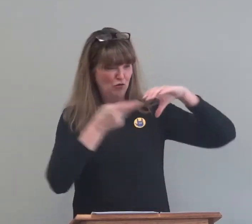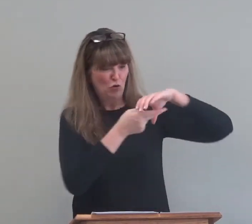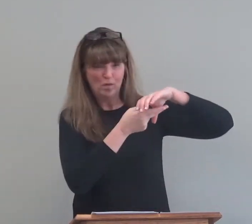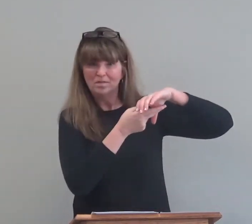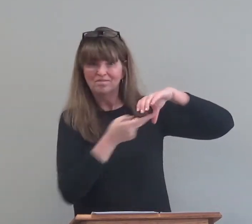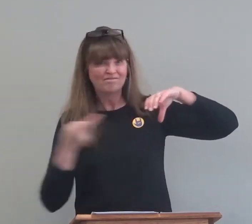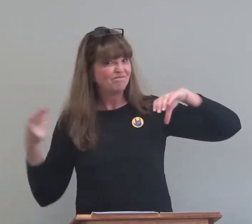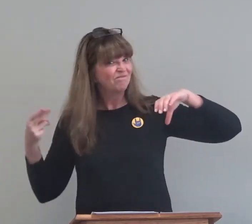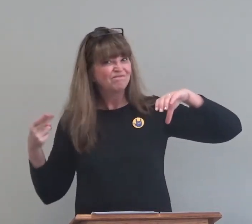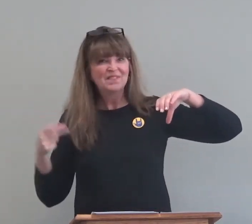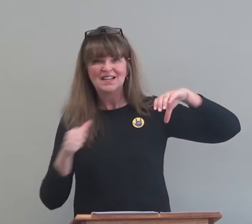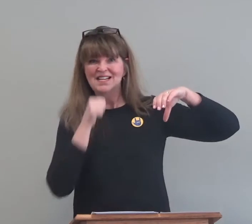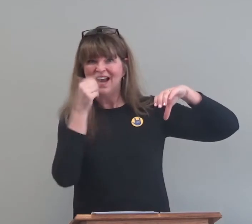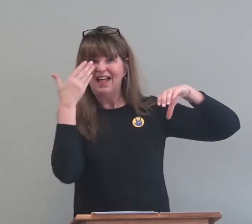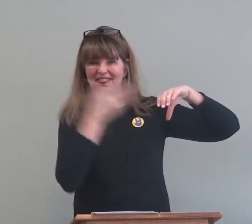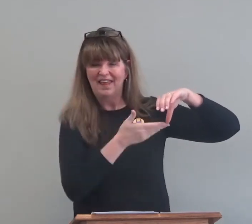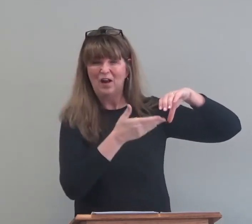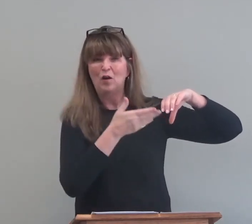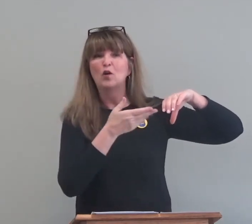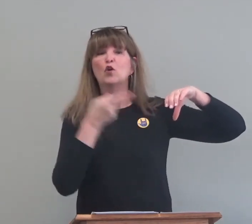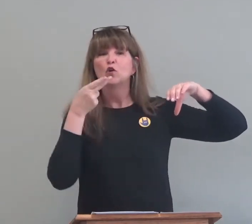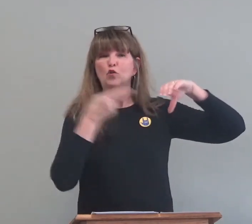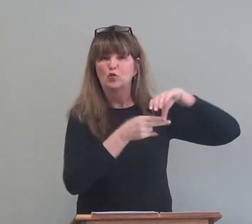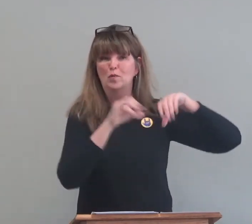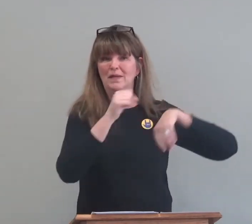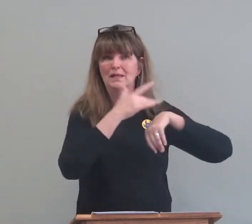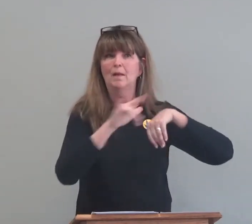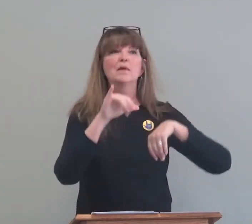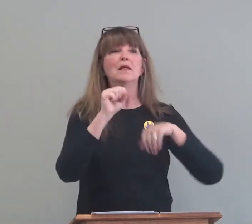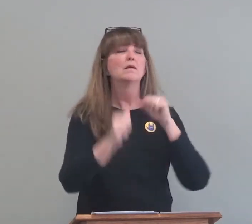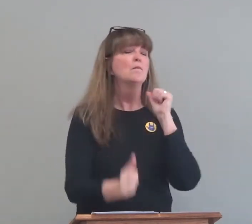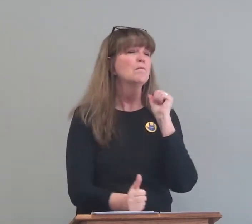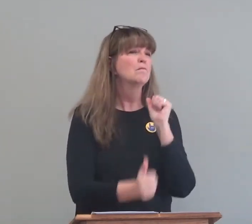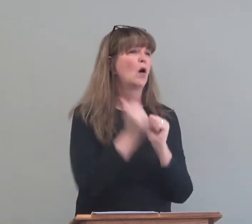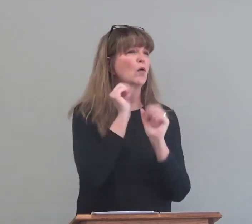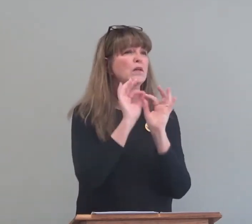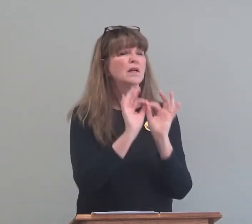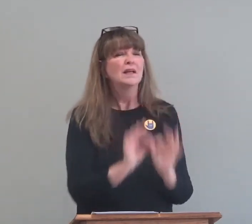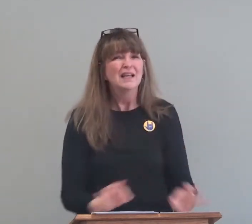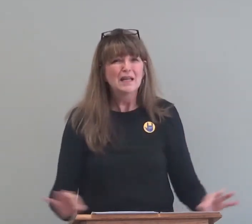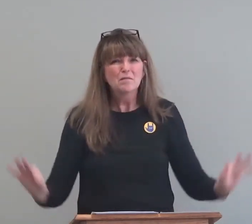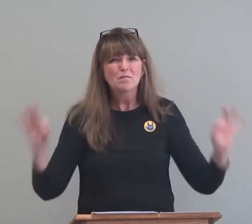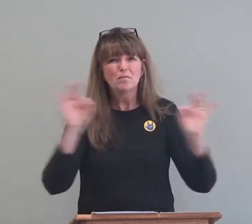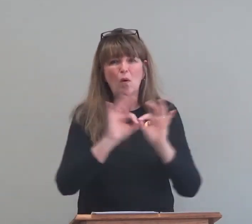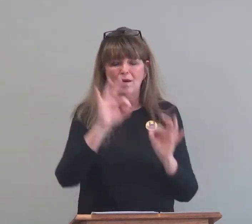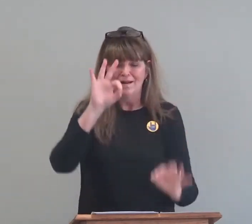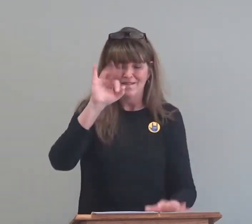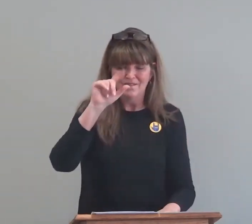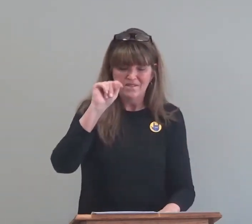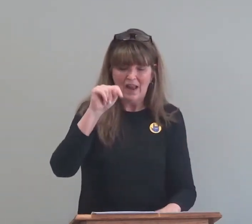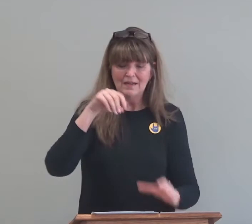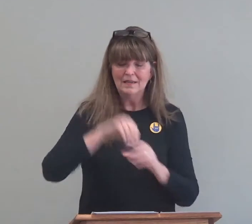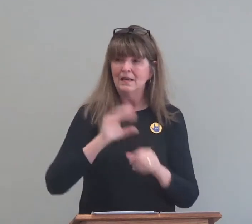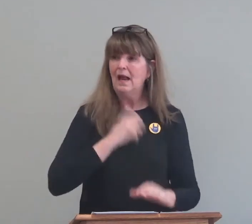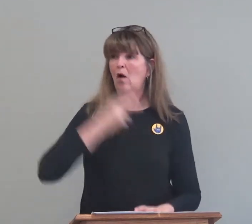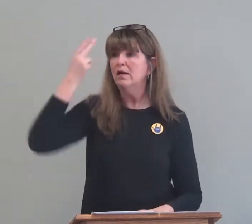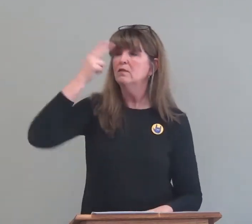This man who was entombed was not there. The tomb was empty. That was the most significant